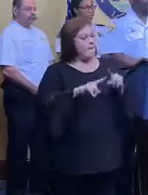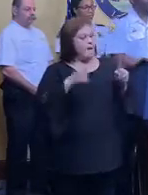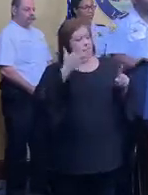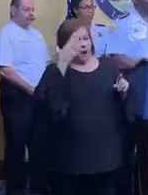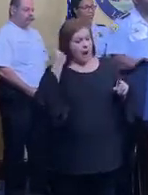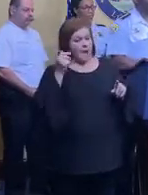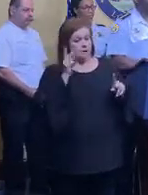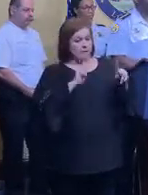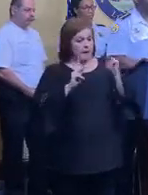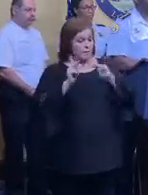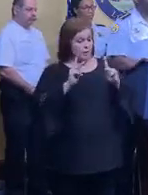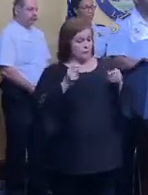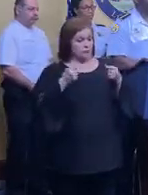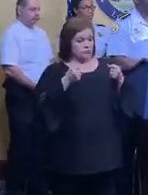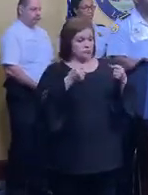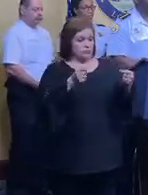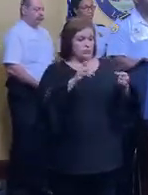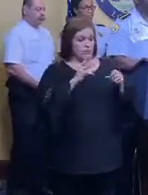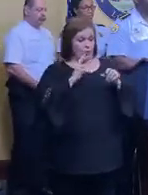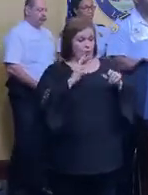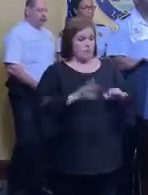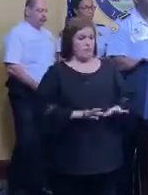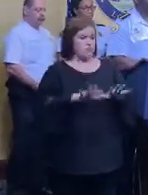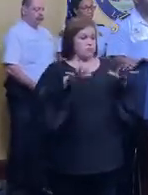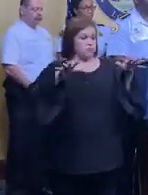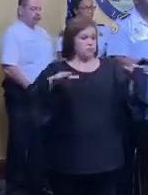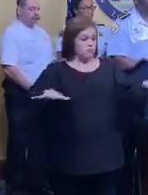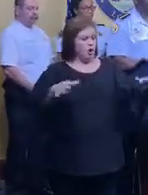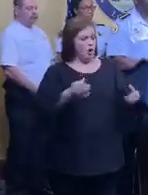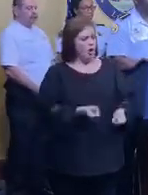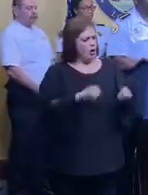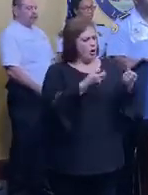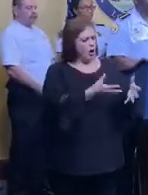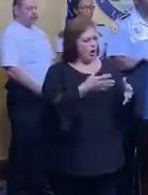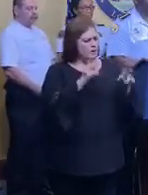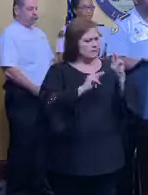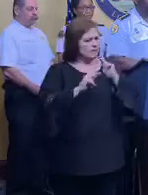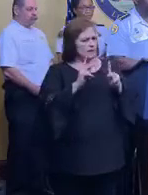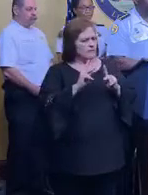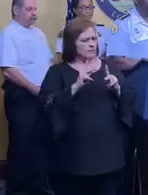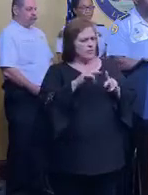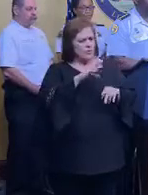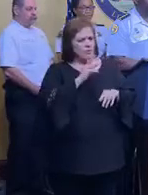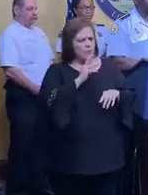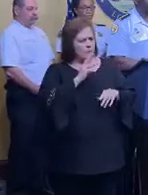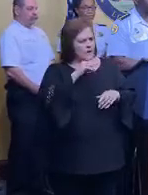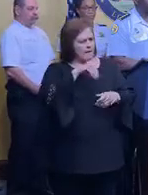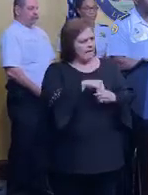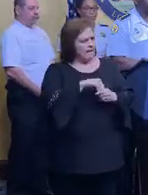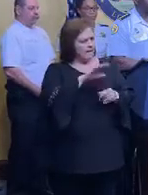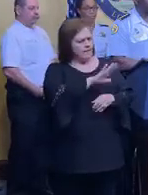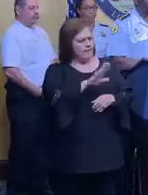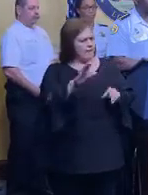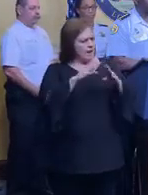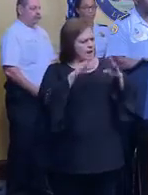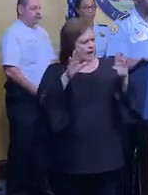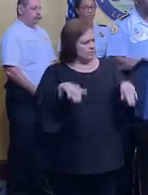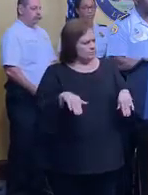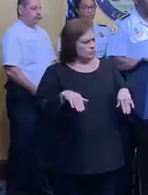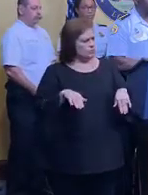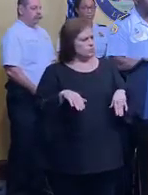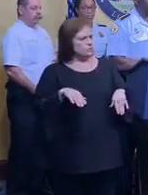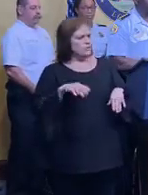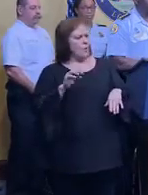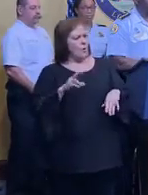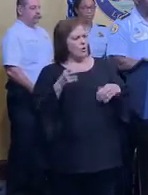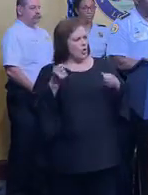street and they thought that was the biggest problem, not just the raining, but the fact that when people were trying to maneuver through it, it was causing water to get in their homes and cars.